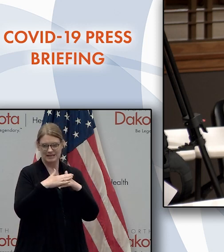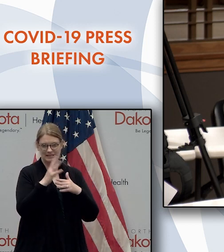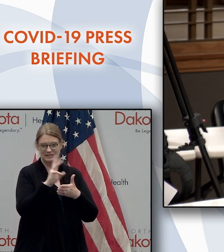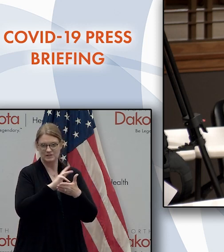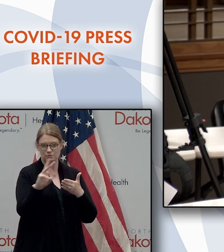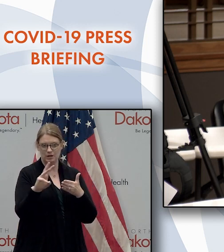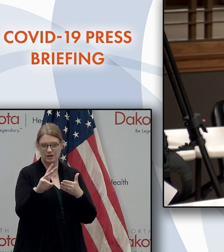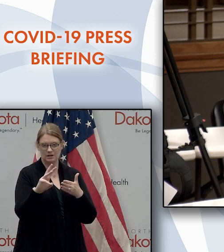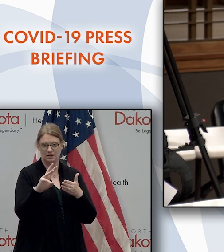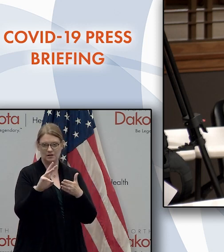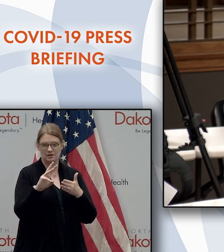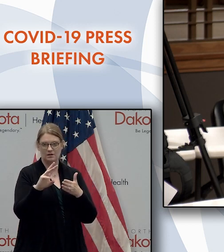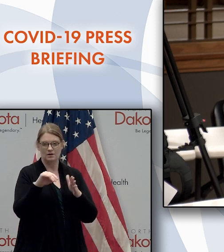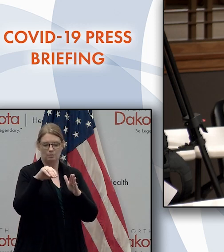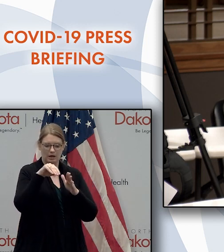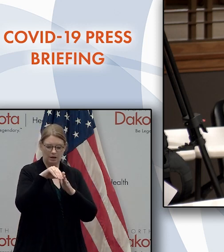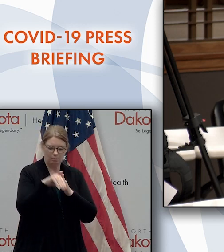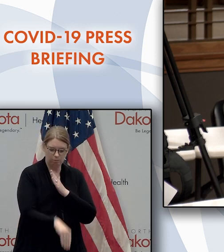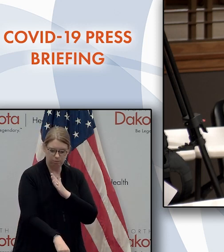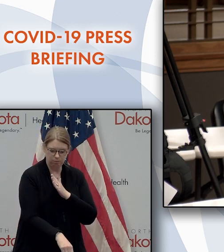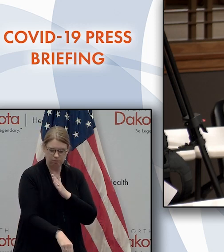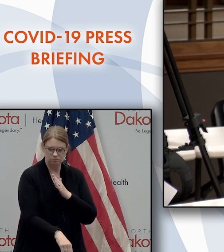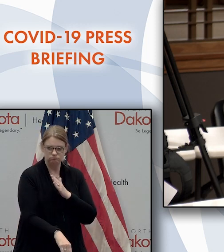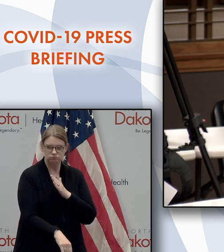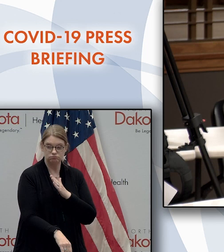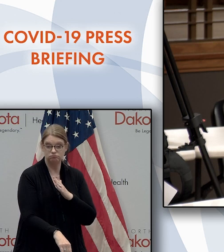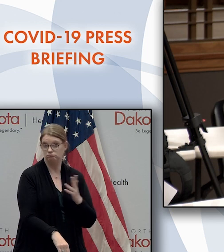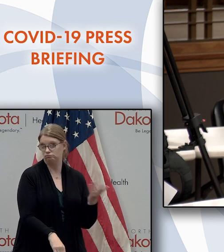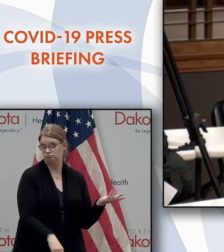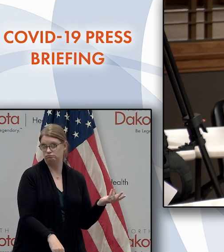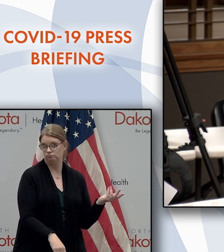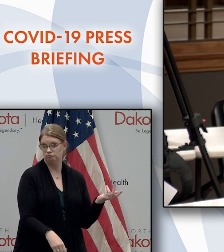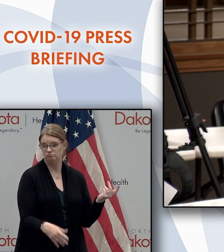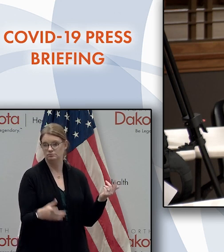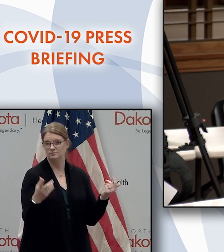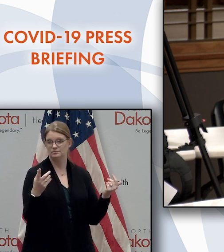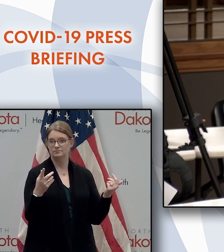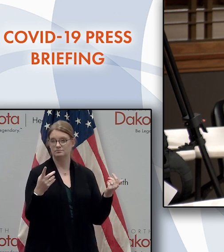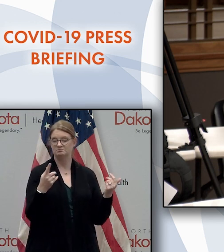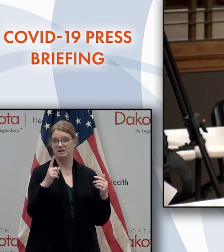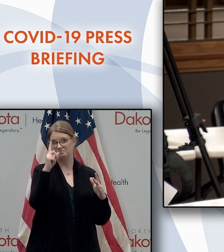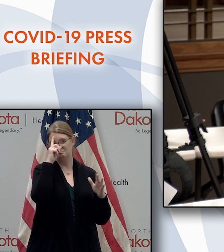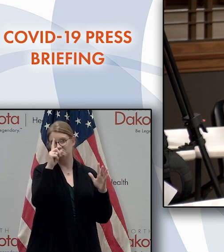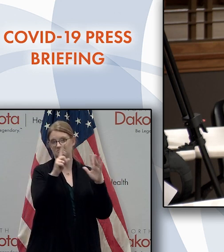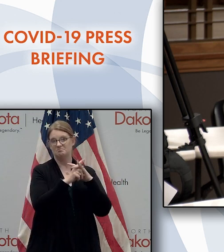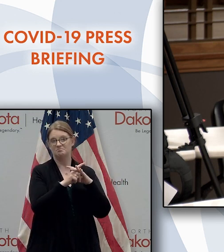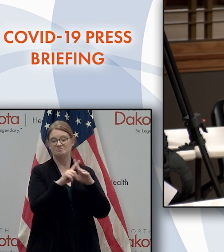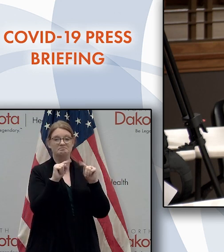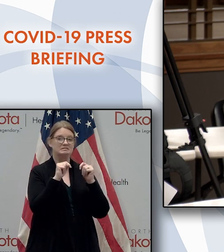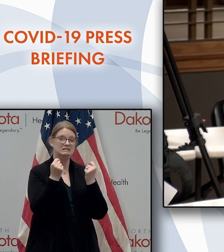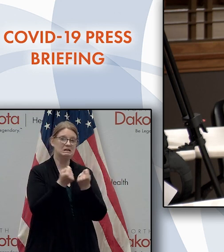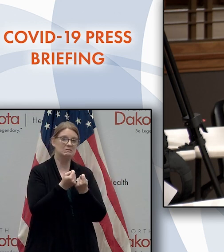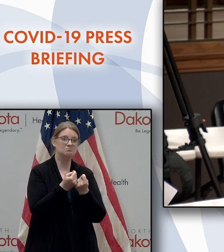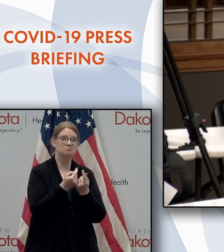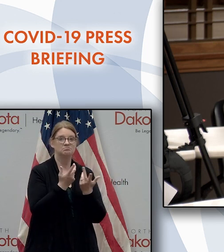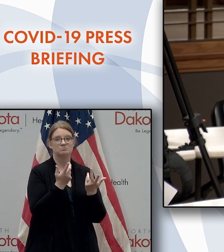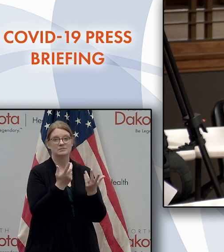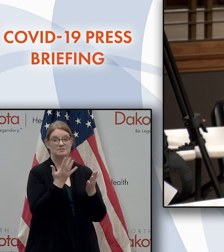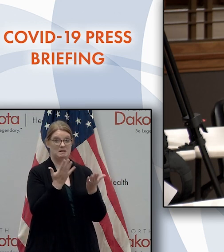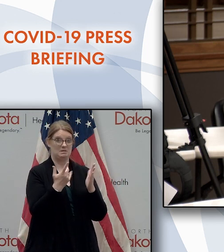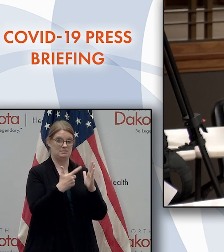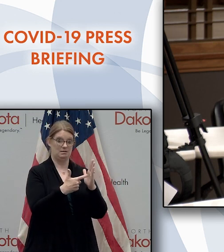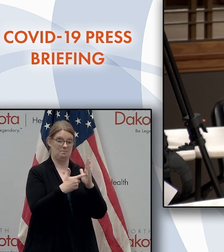could drive the virus into the ground. Has that made it or brought a thought to you or your team about a